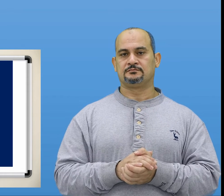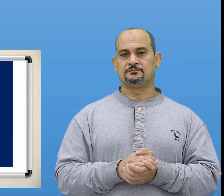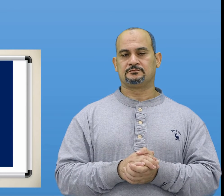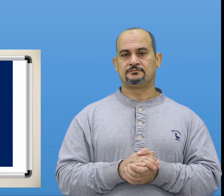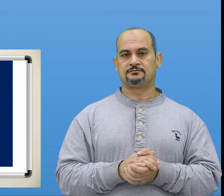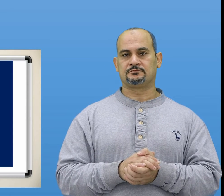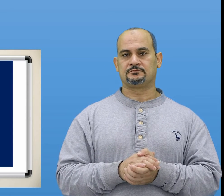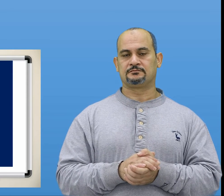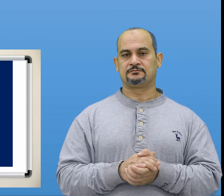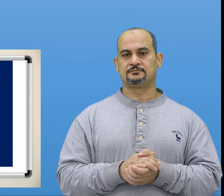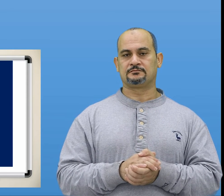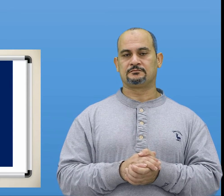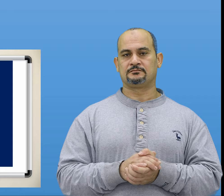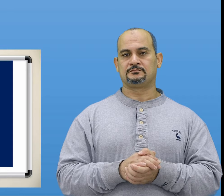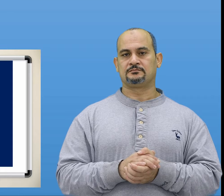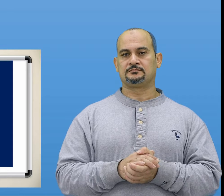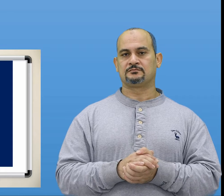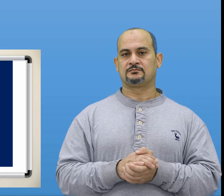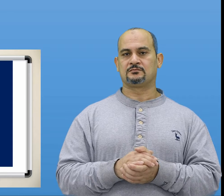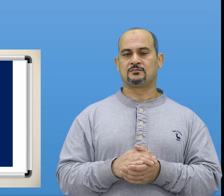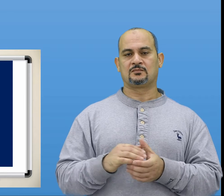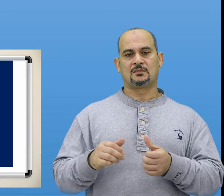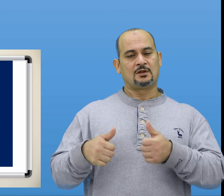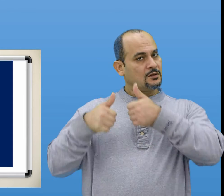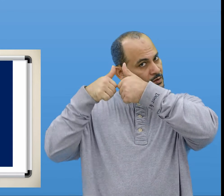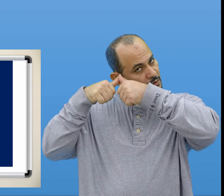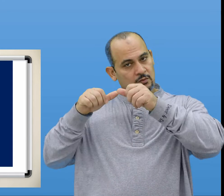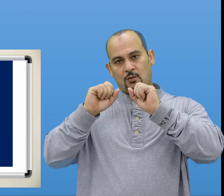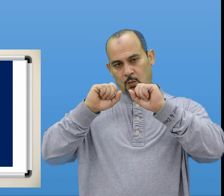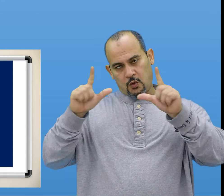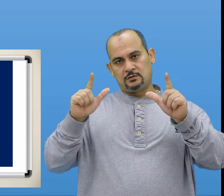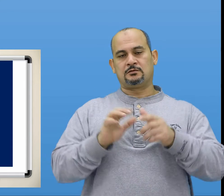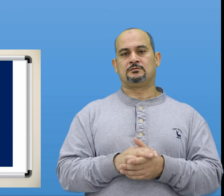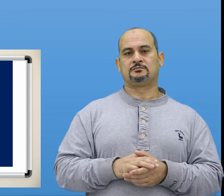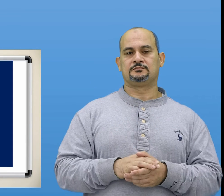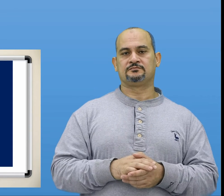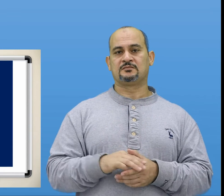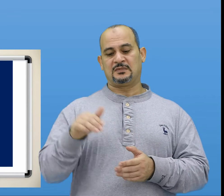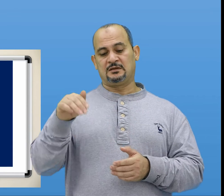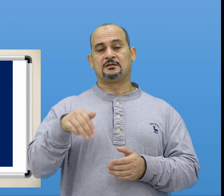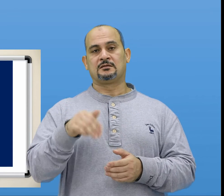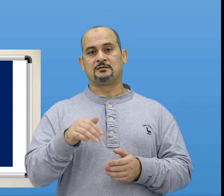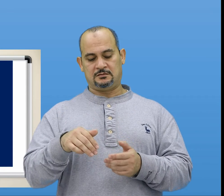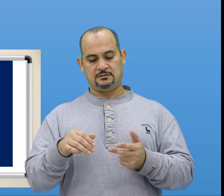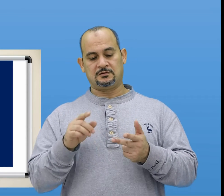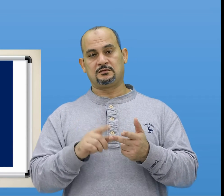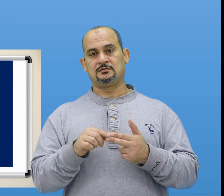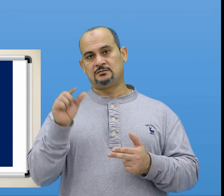have been working all day long. I need a blank. I need an aborigine, a clan, interior, breathing